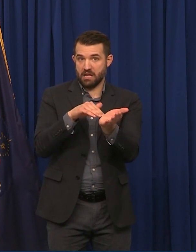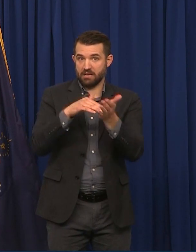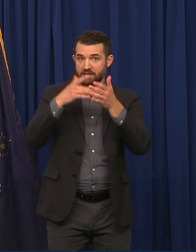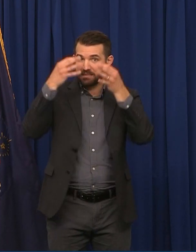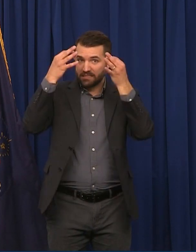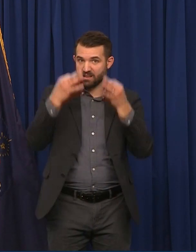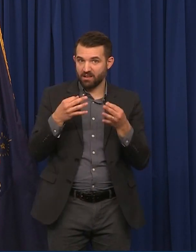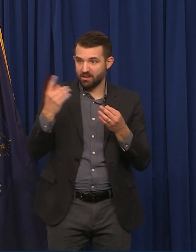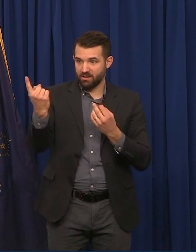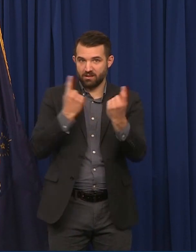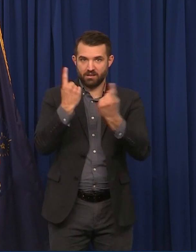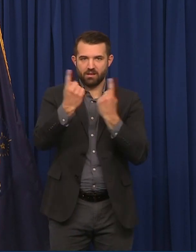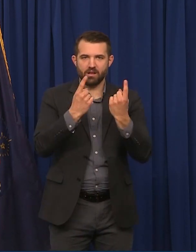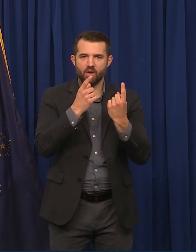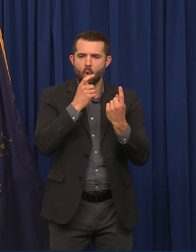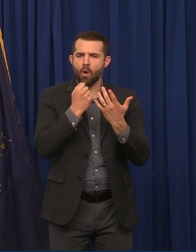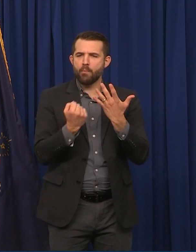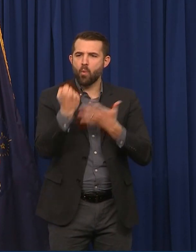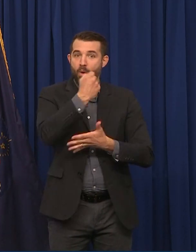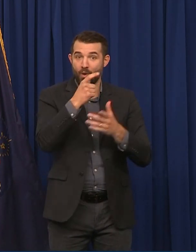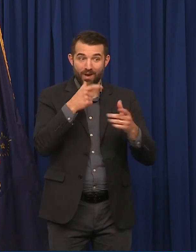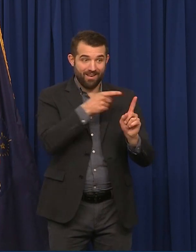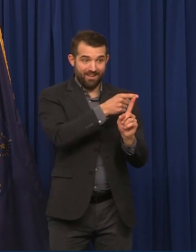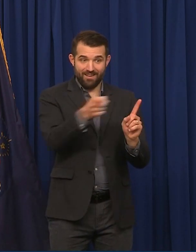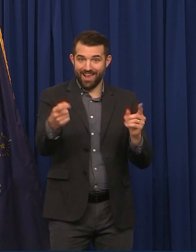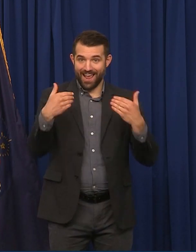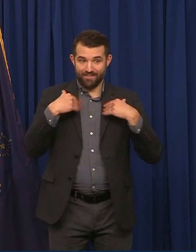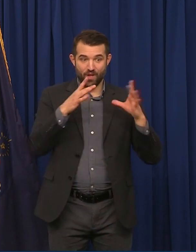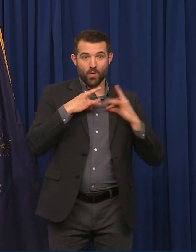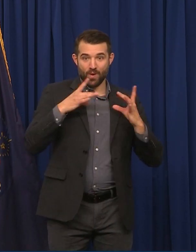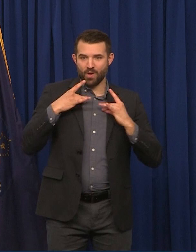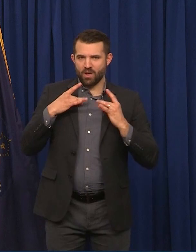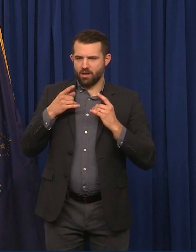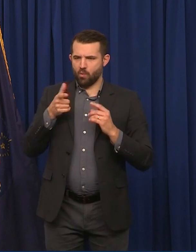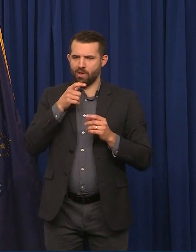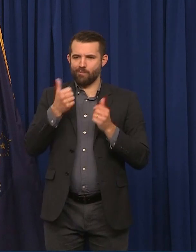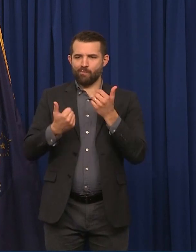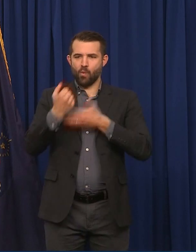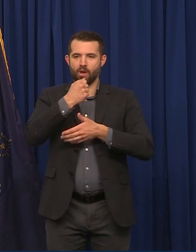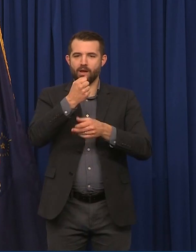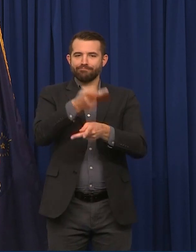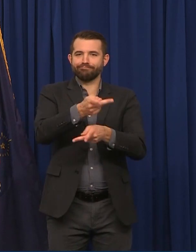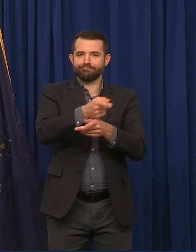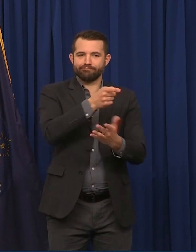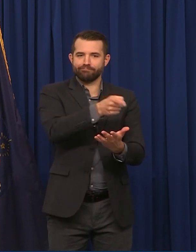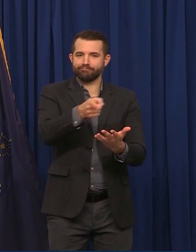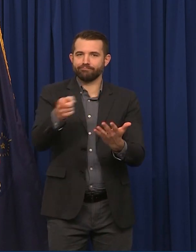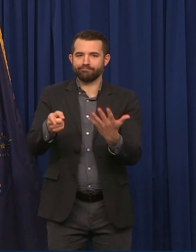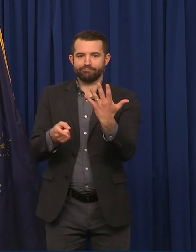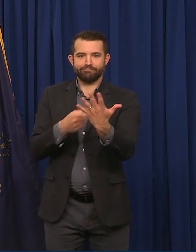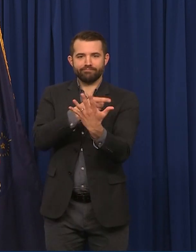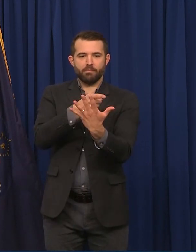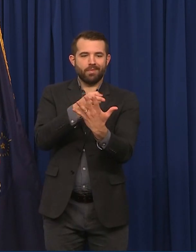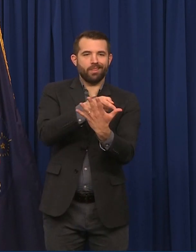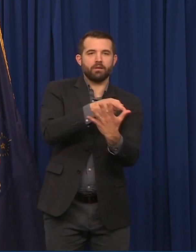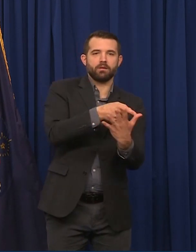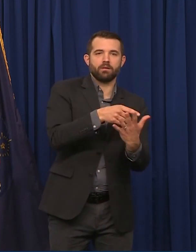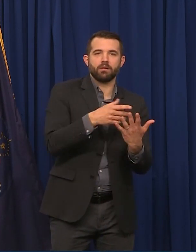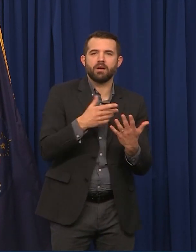we're starting to see in New York, do you plan to drop statewide guidelines on that, or would hospitals be on their own to